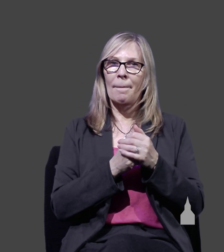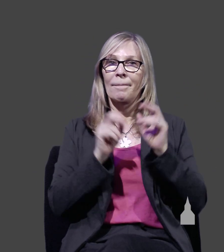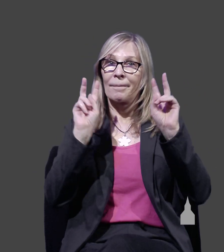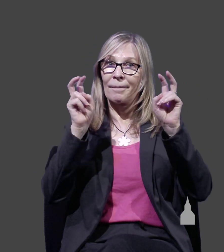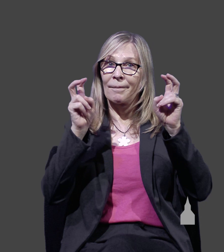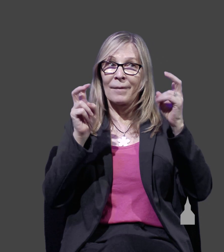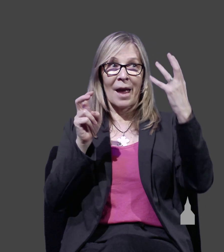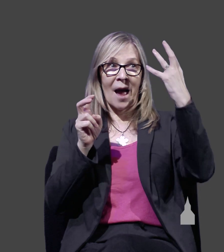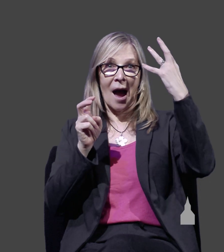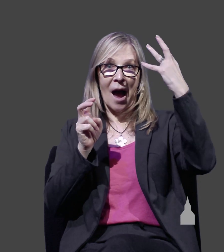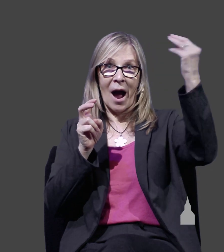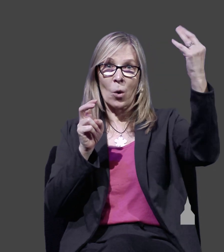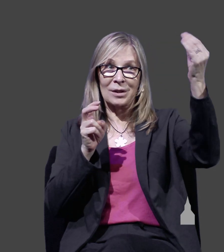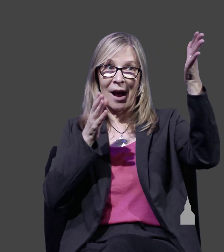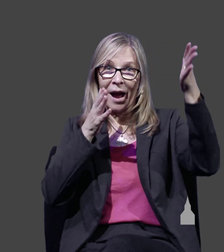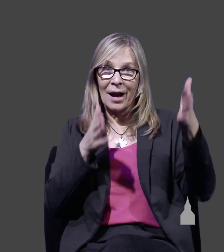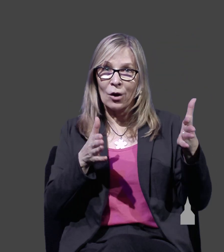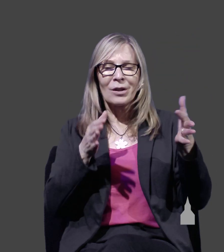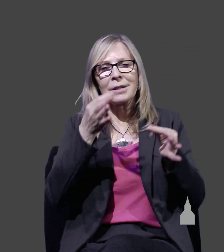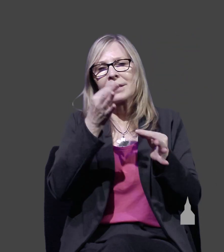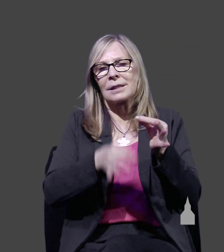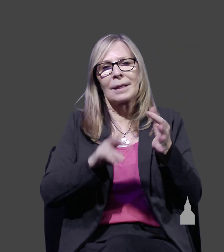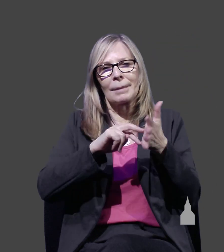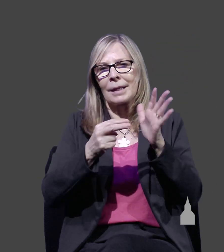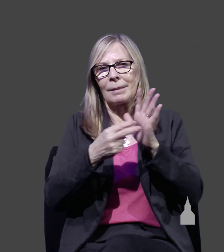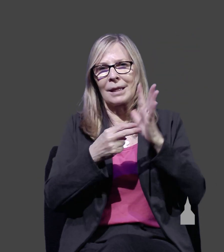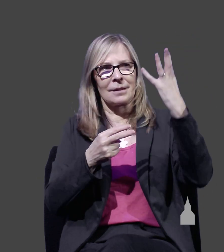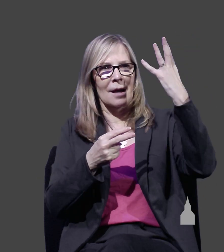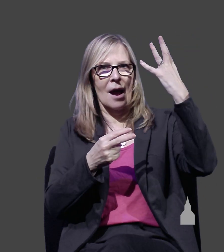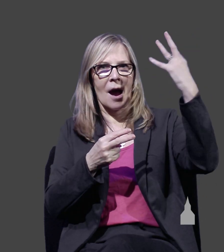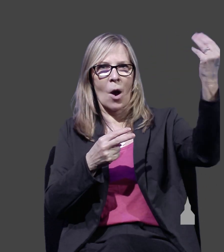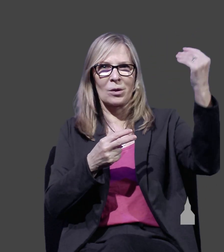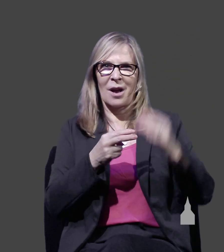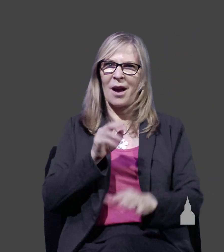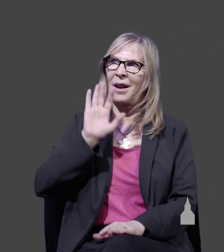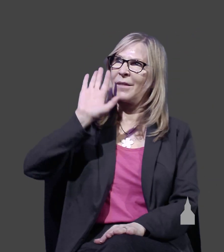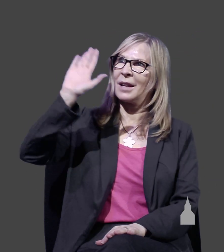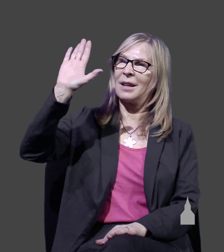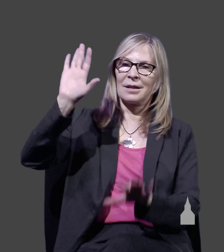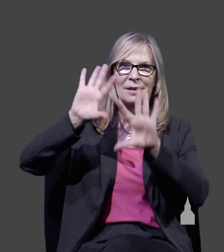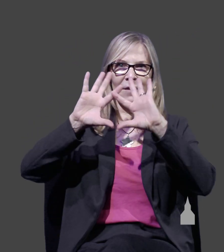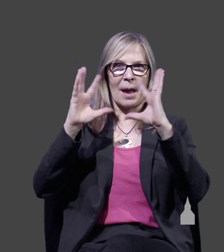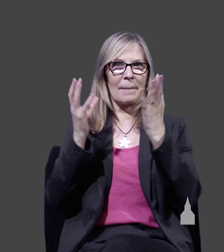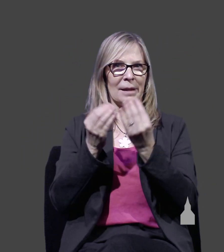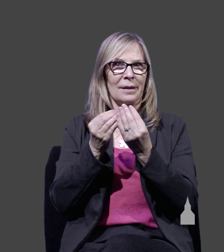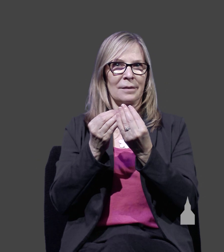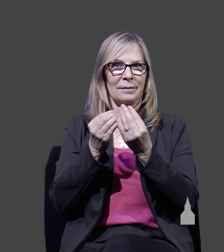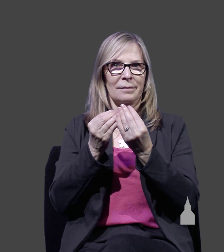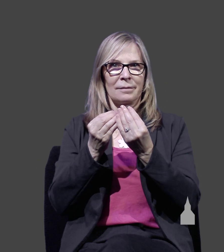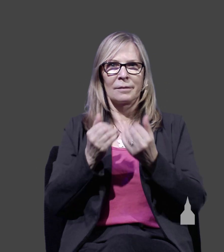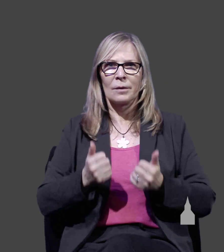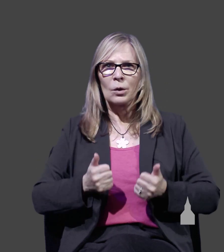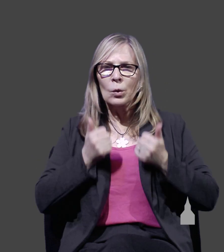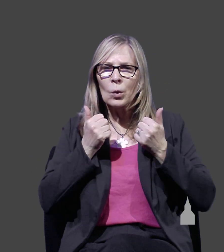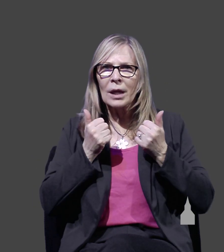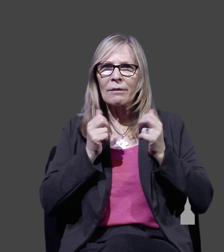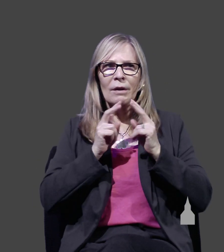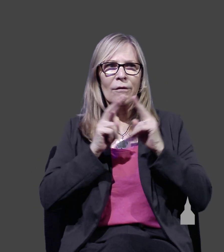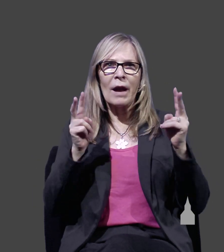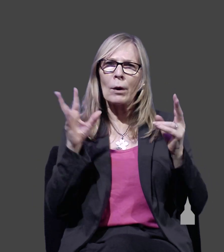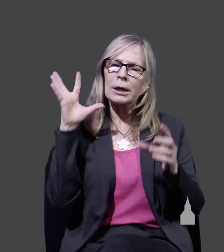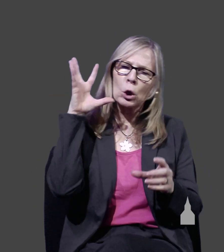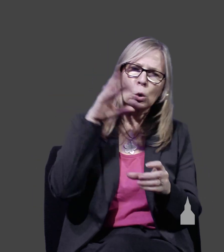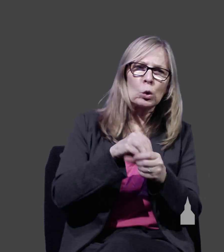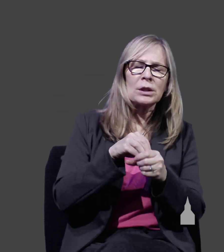Outsiders simply means those outside of the family of God. We live in a very inclusive society. Nobody wants to be left out.